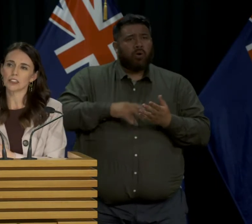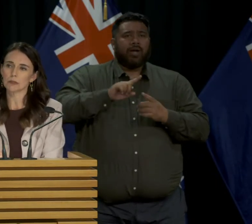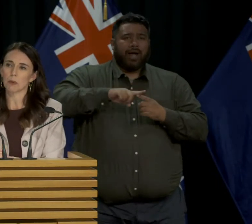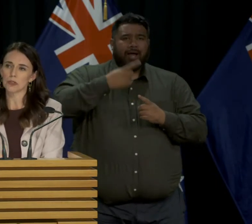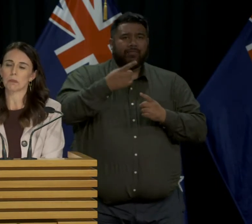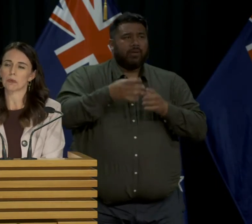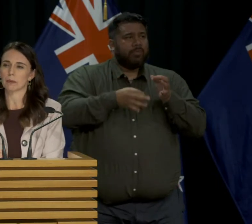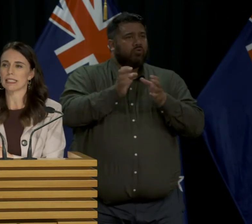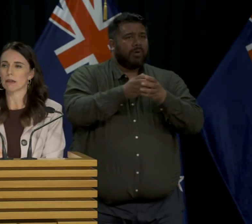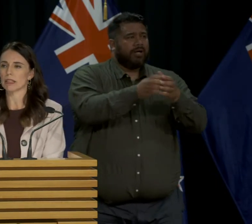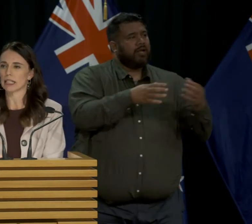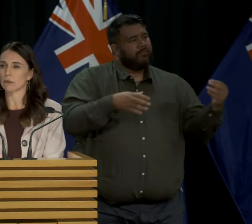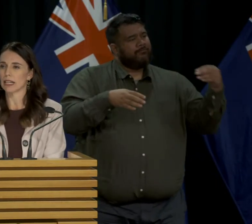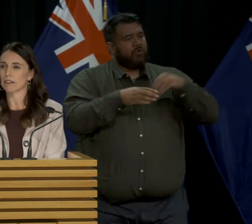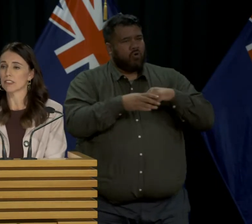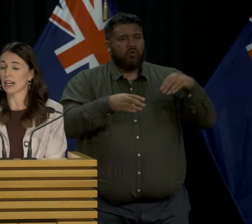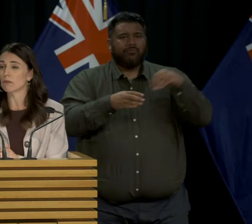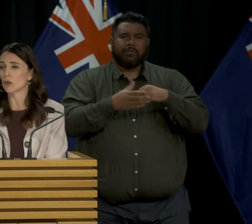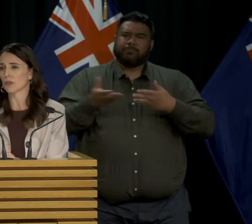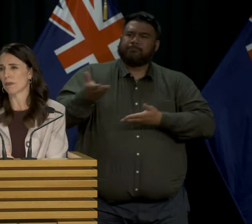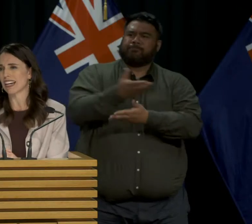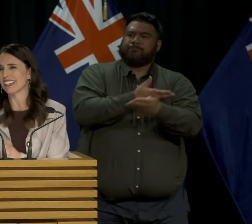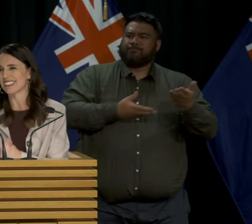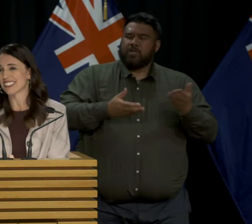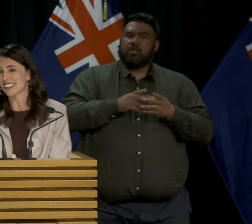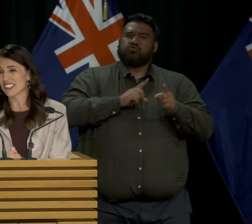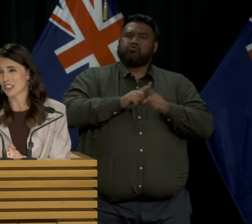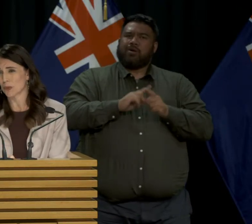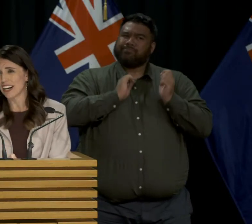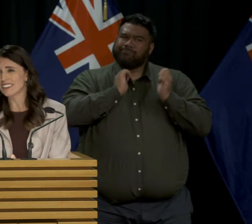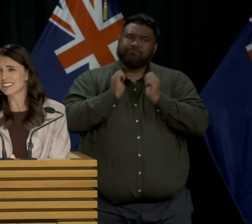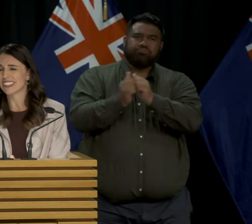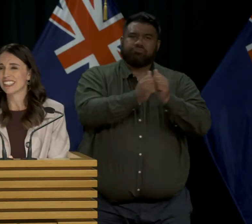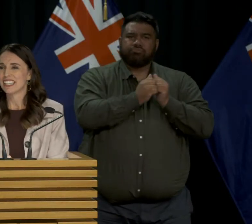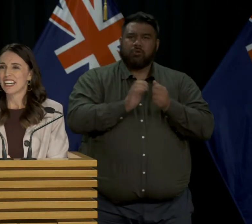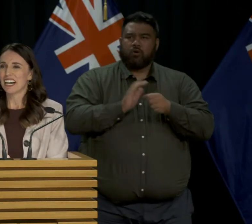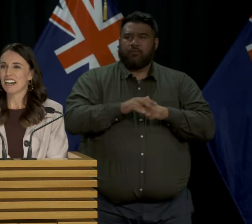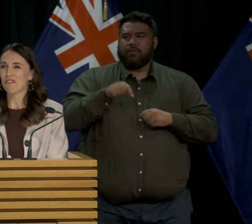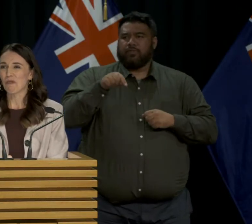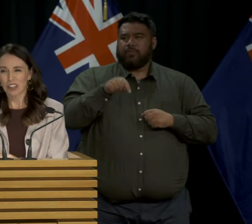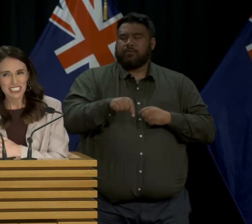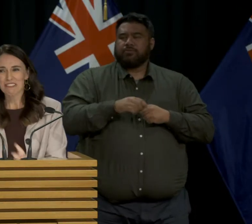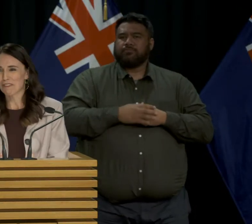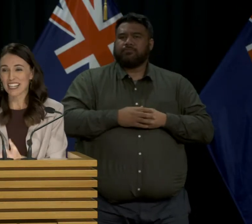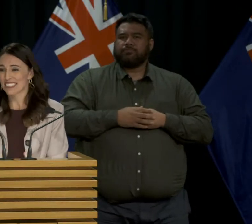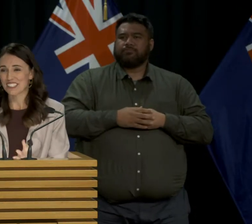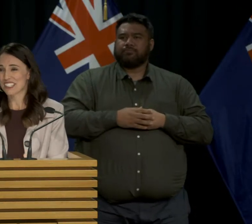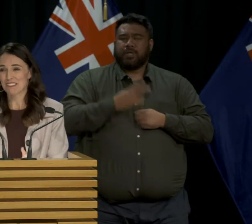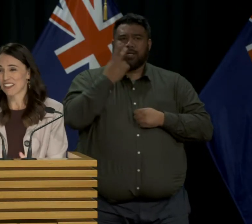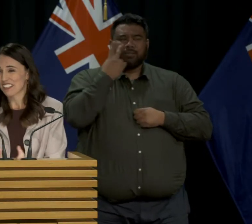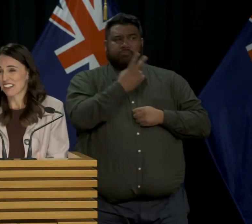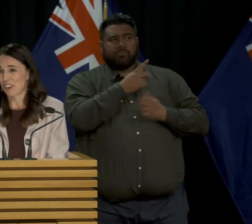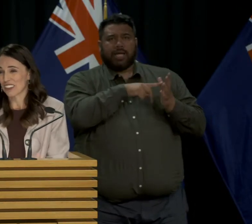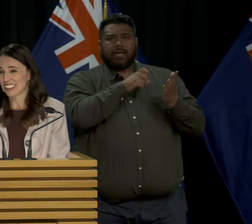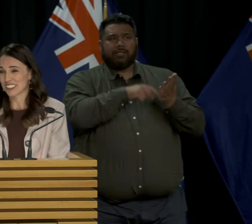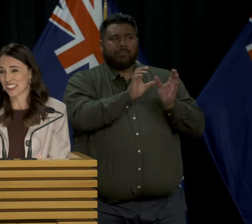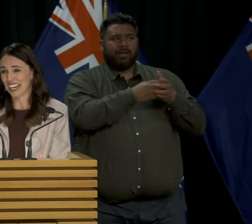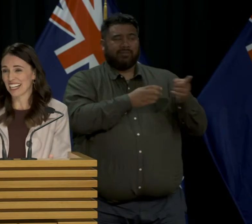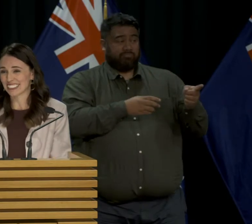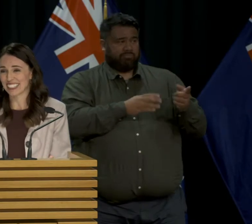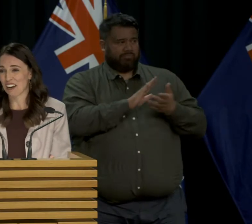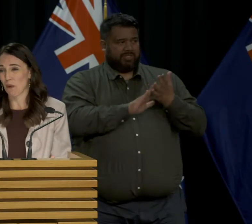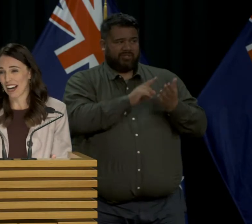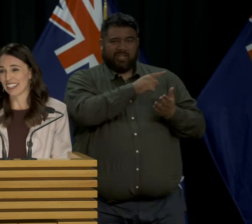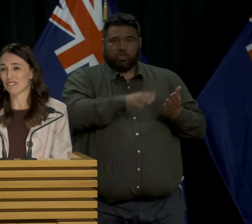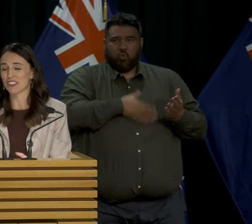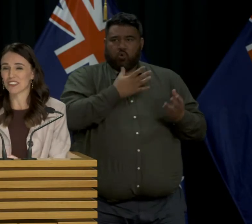as much as possible to be something that we have some cross-party consensus around. What I see from ACT suggests to me that they're not willing to